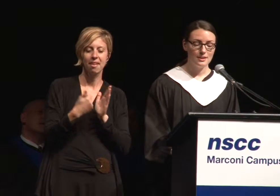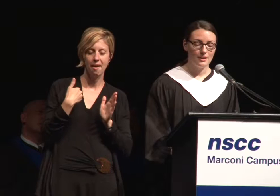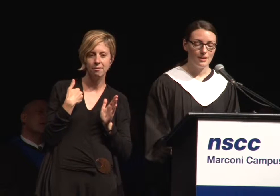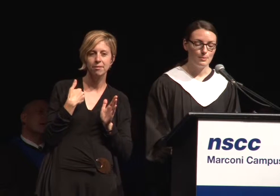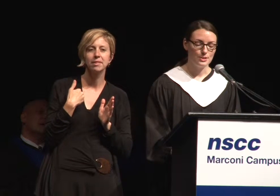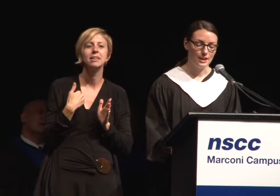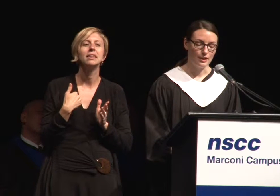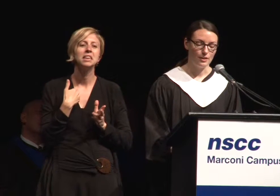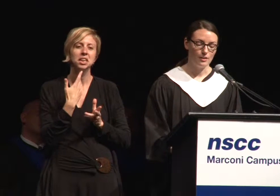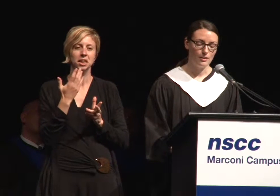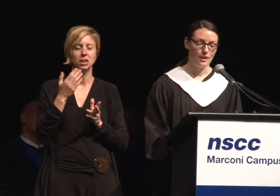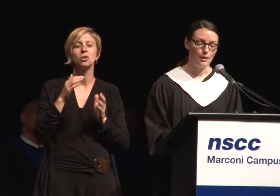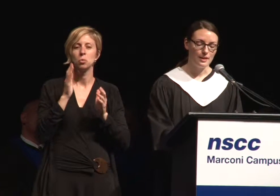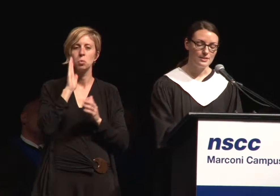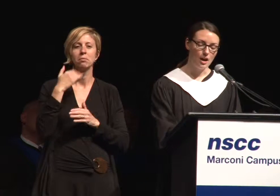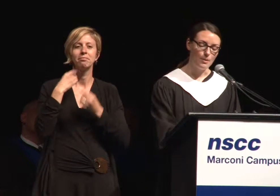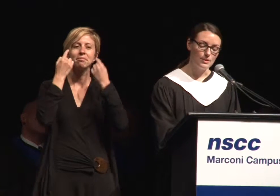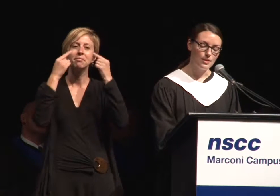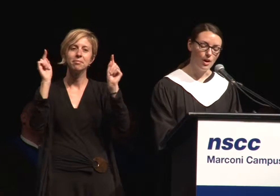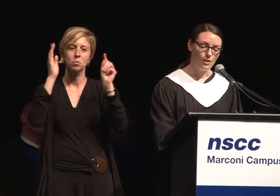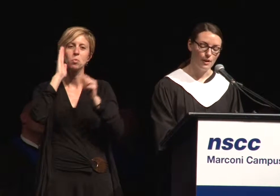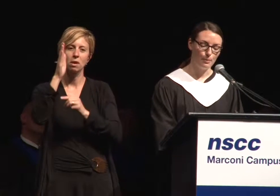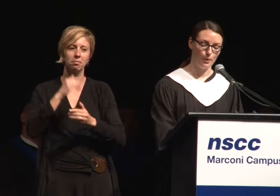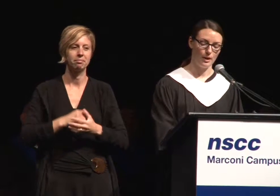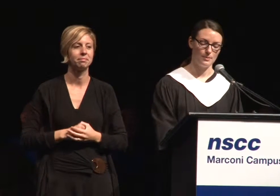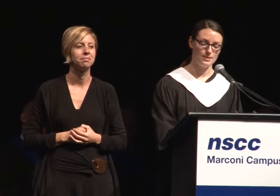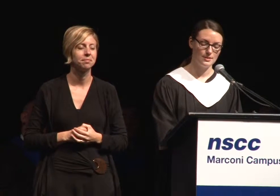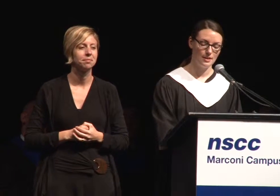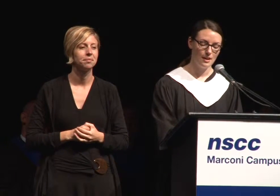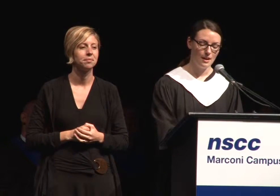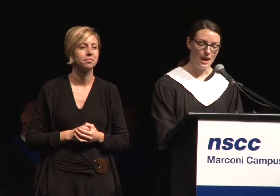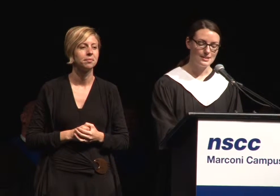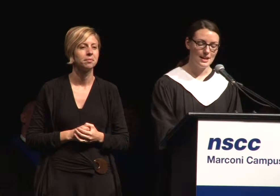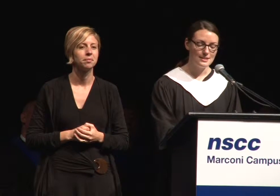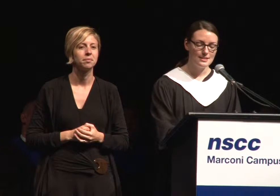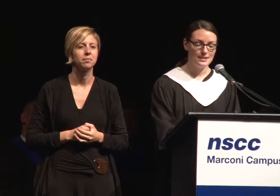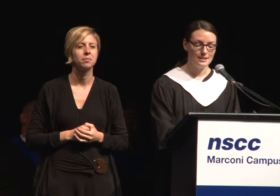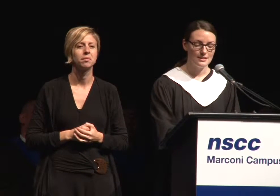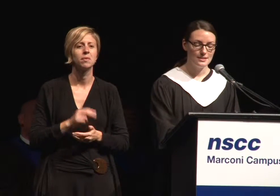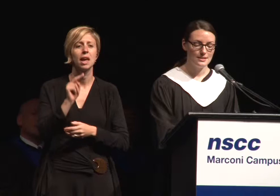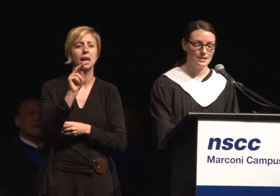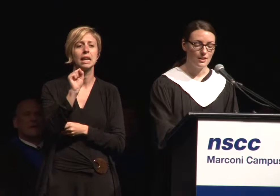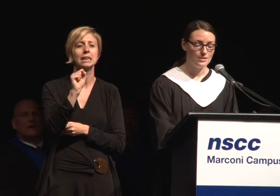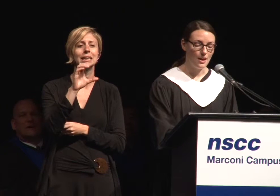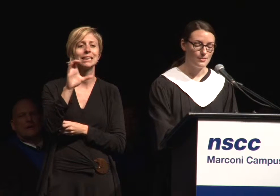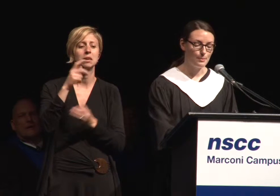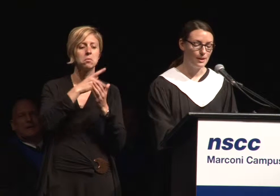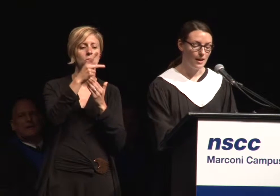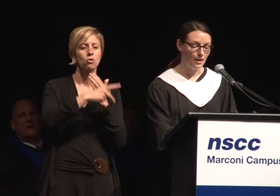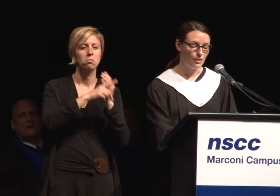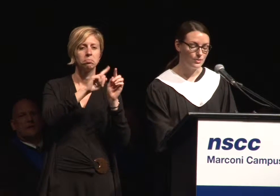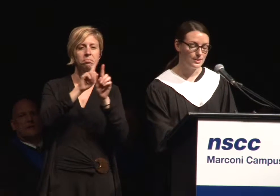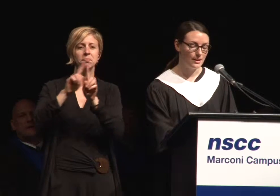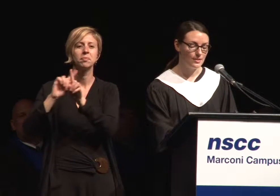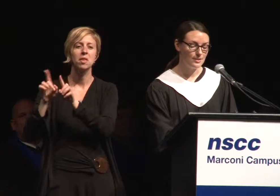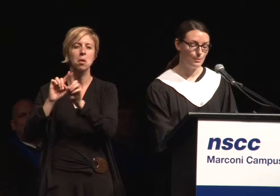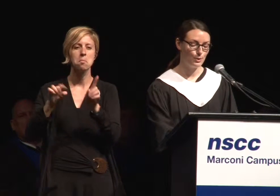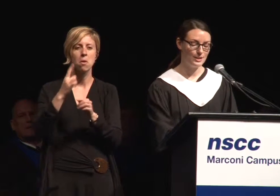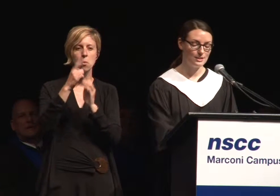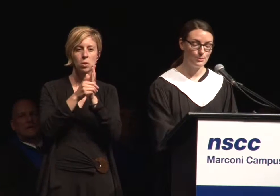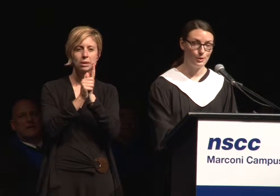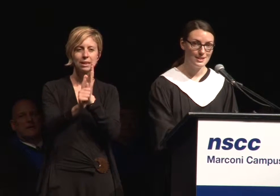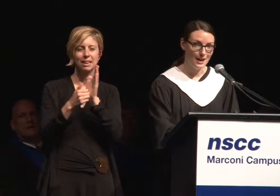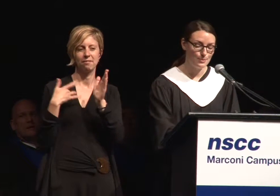one skill in particular that I think is common to all of our programs. As nice as it is to see ourselves applying our new skills